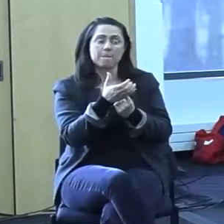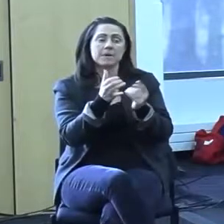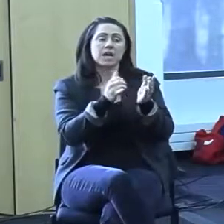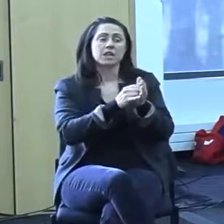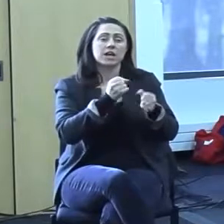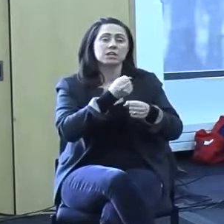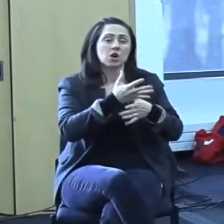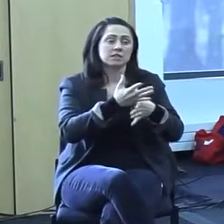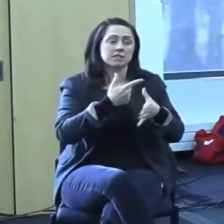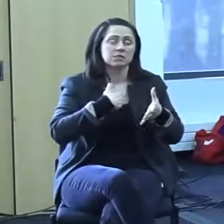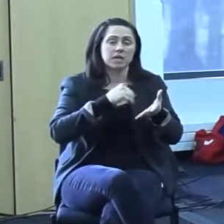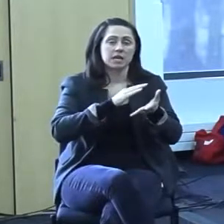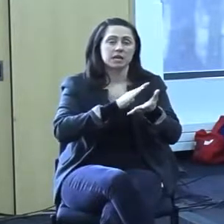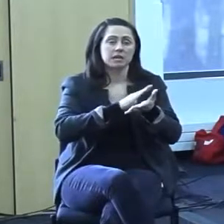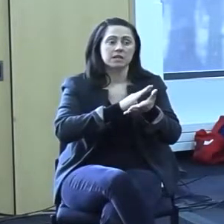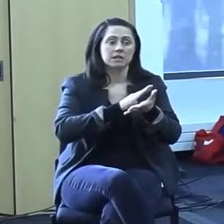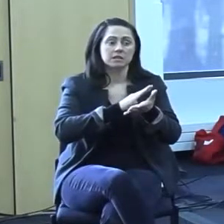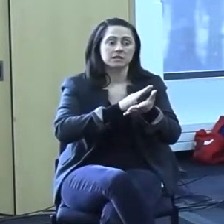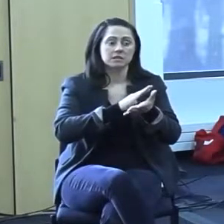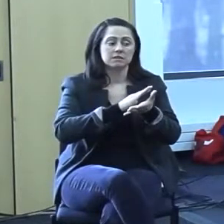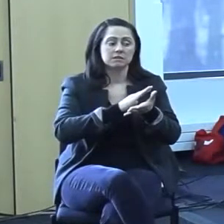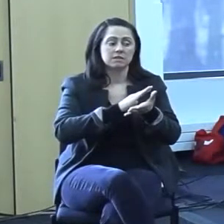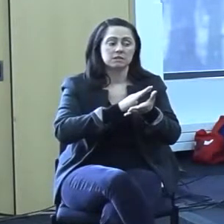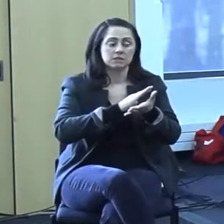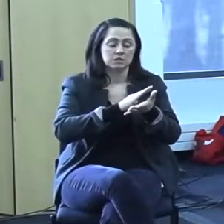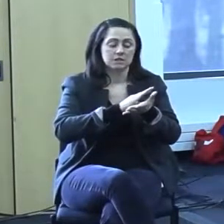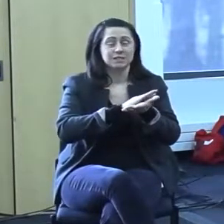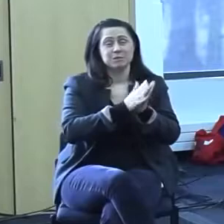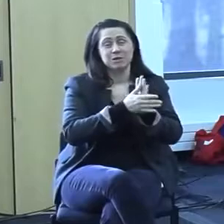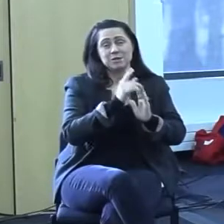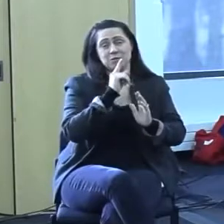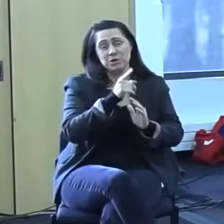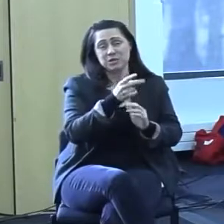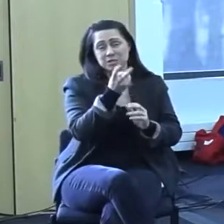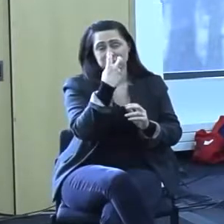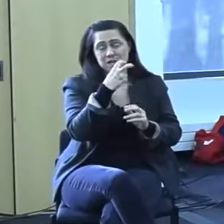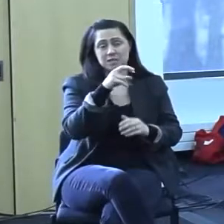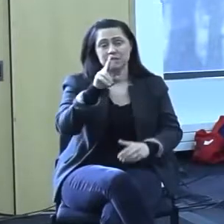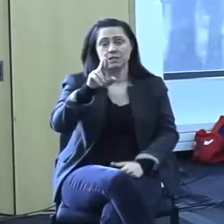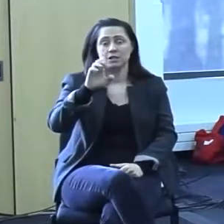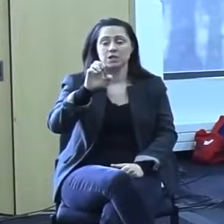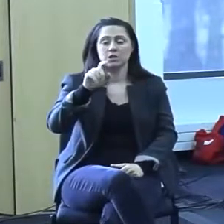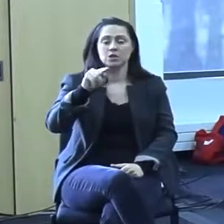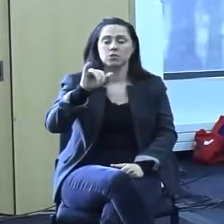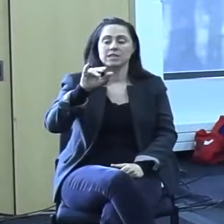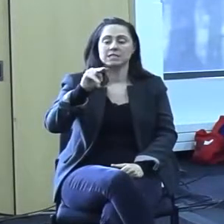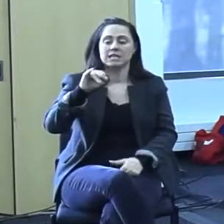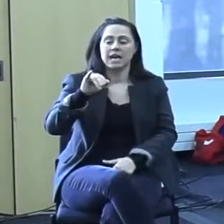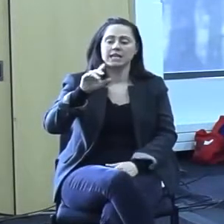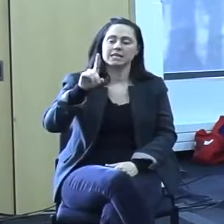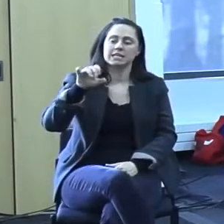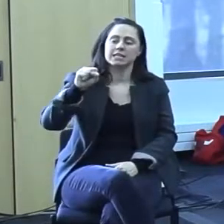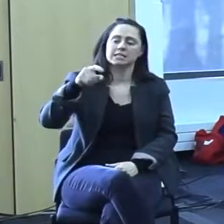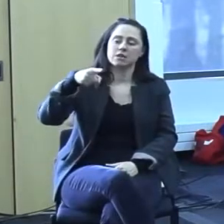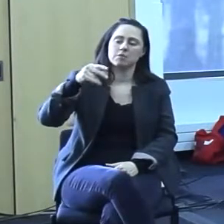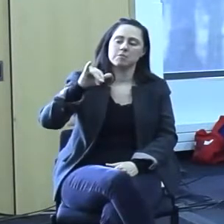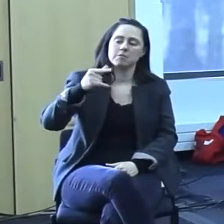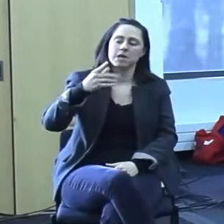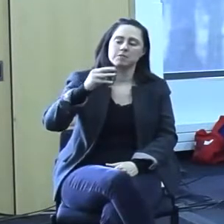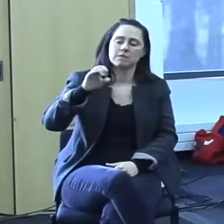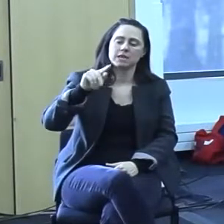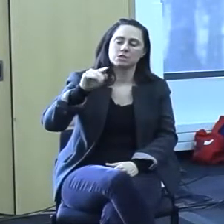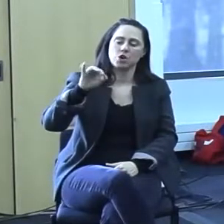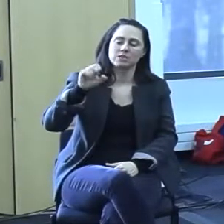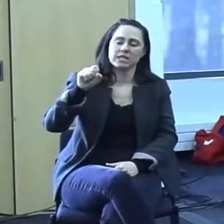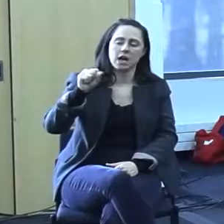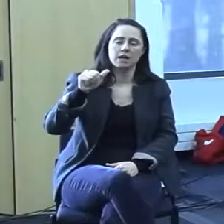that causes me to be pretty much blind. It's called retinitis pigmentosa, and where I